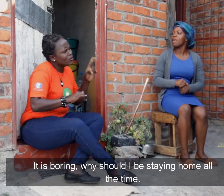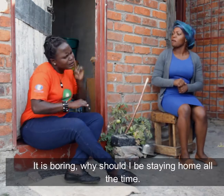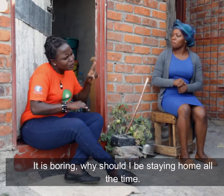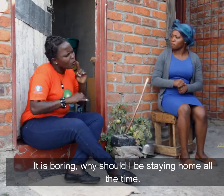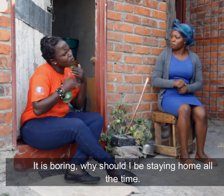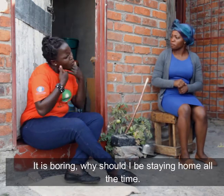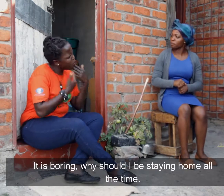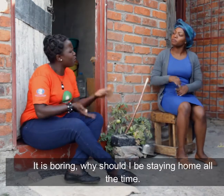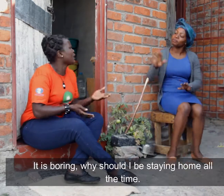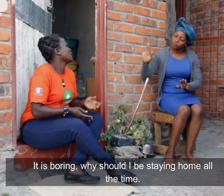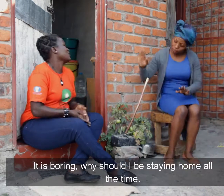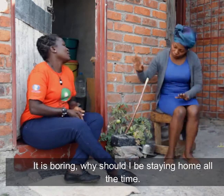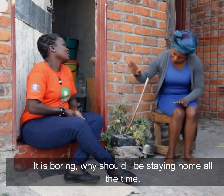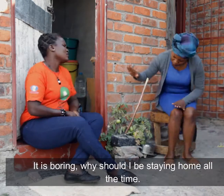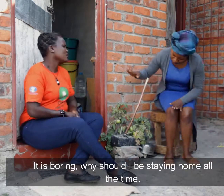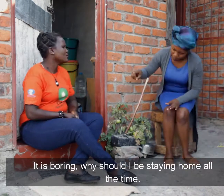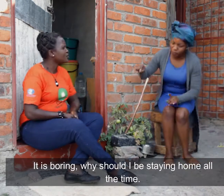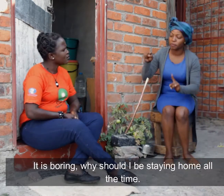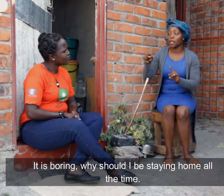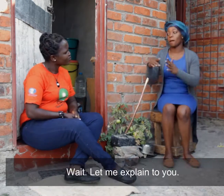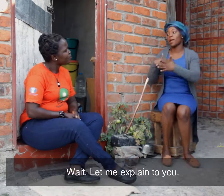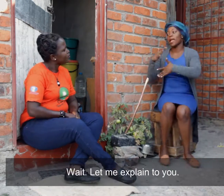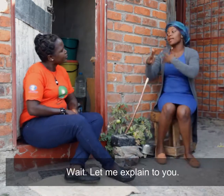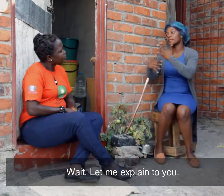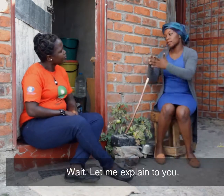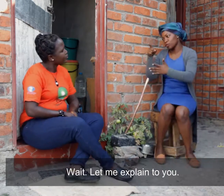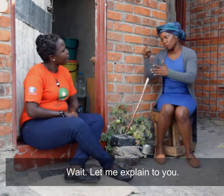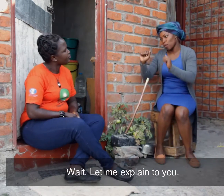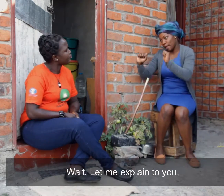boring. Why should I stay home all the time? Let me explain to you.